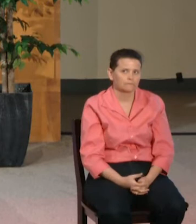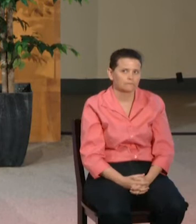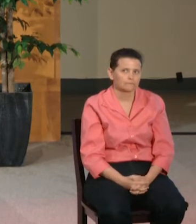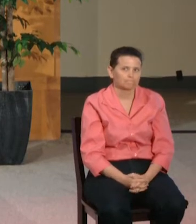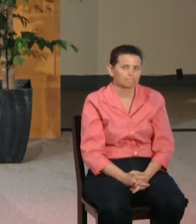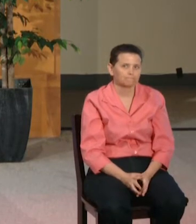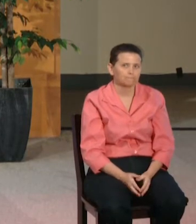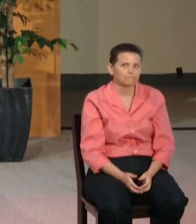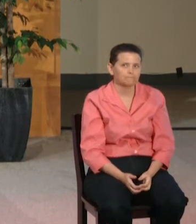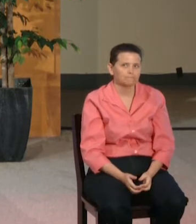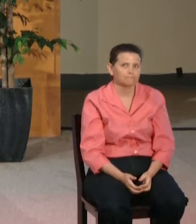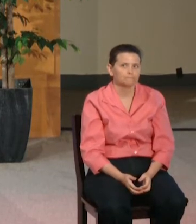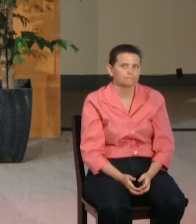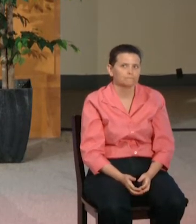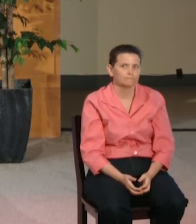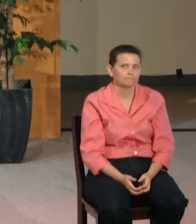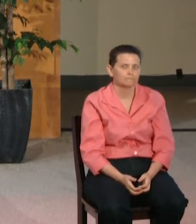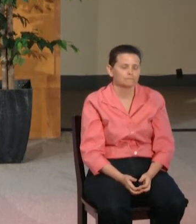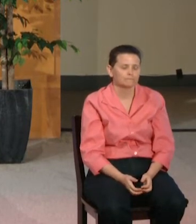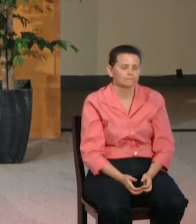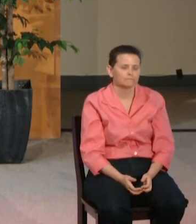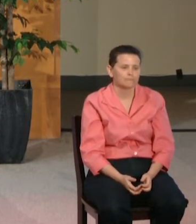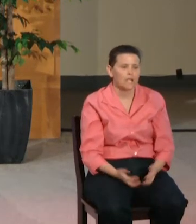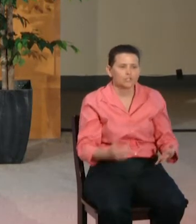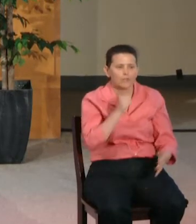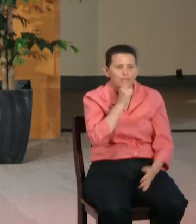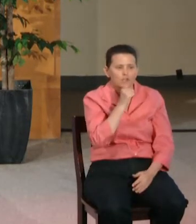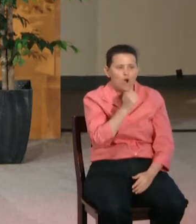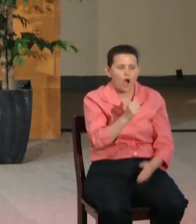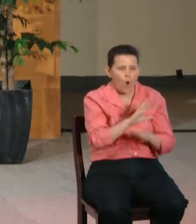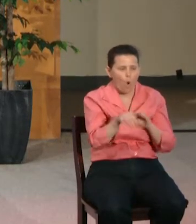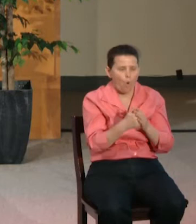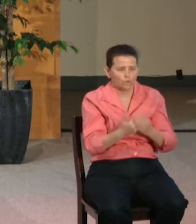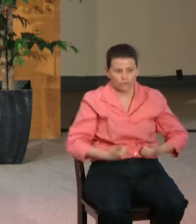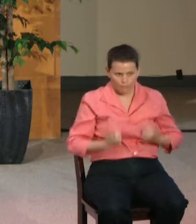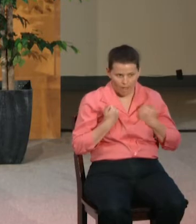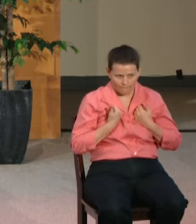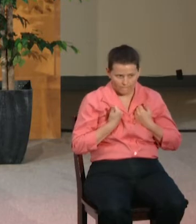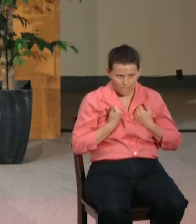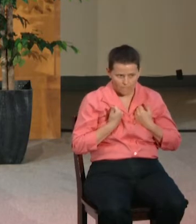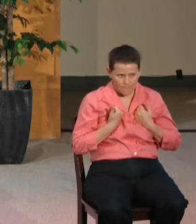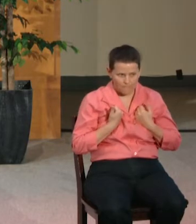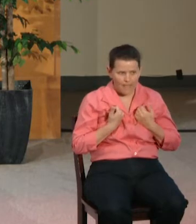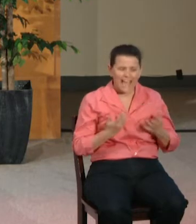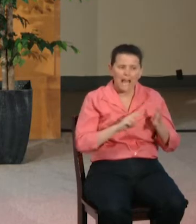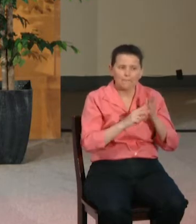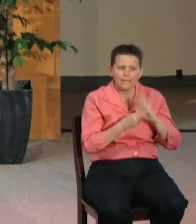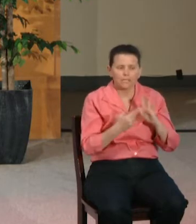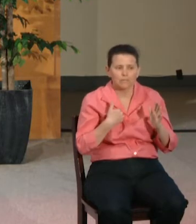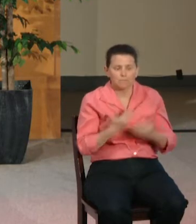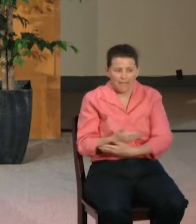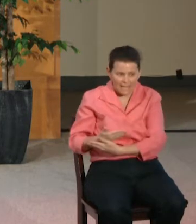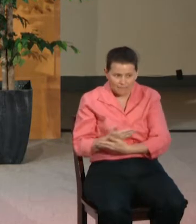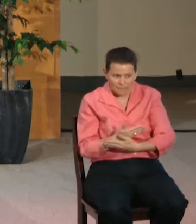throughout this season. Not all of them survive. And I'm not just talking about the chicks. Some of the mothers and fathers